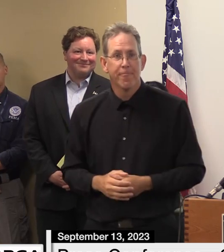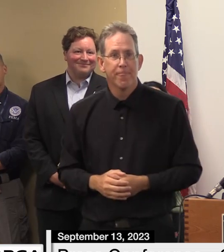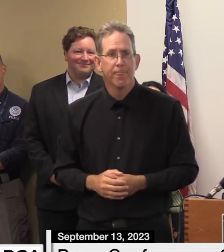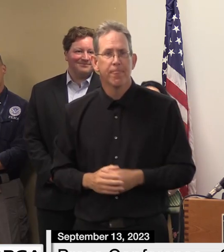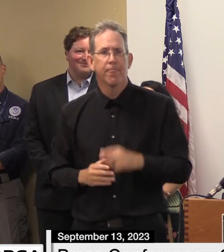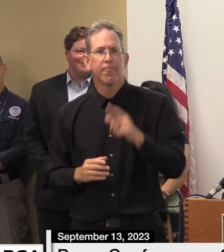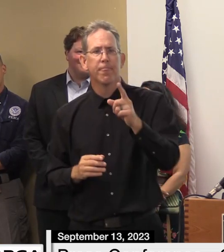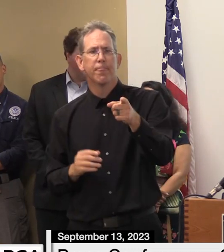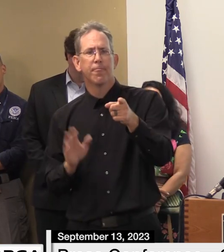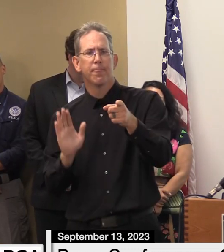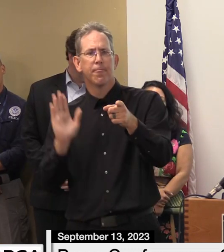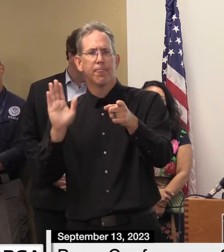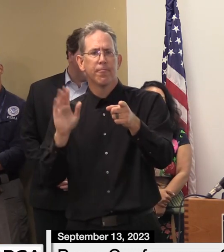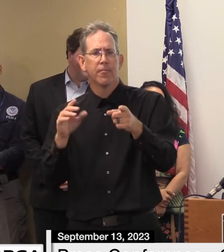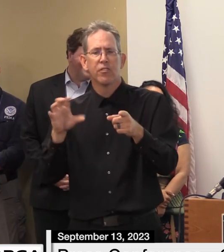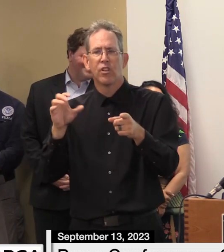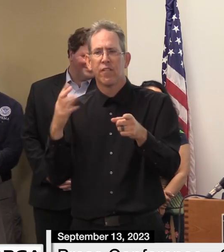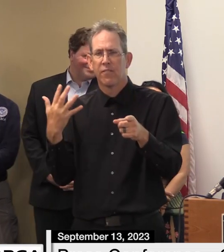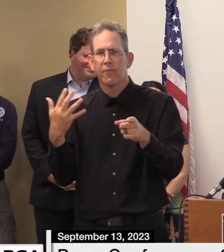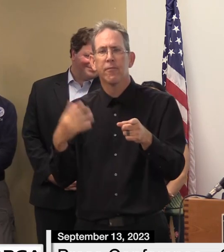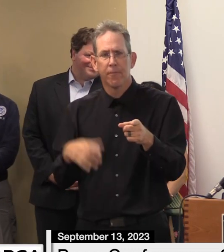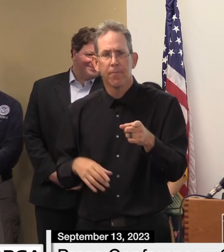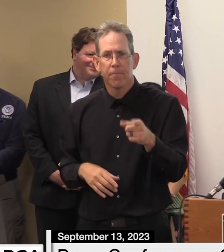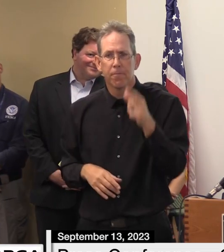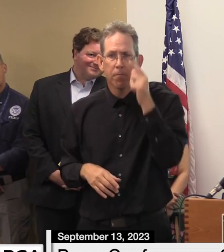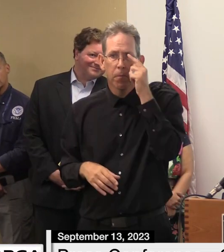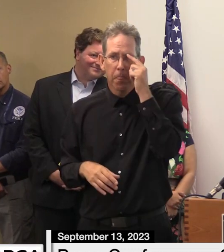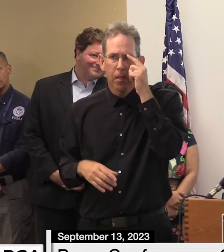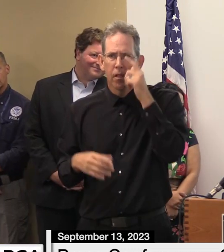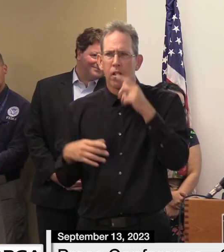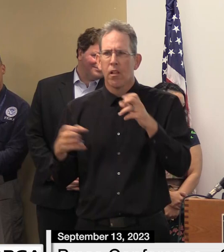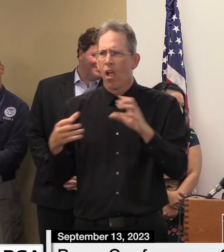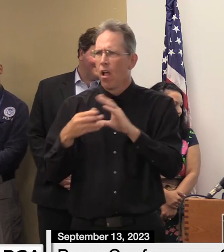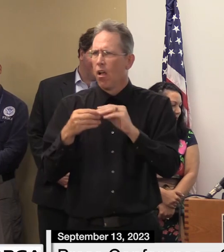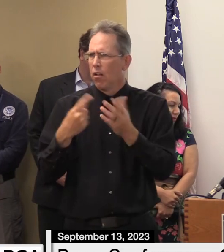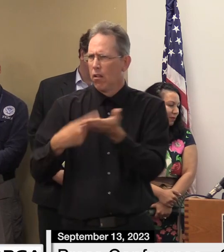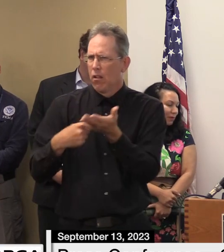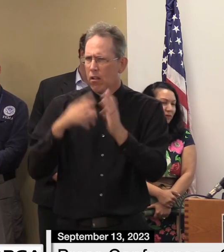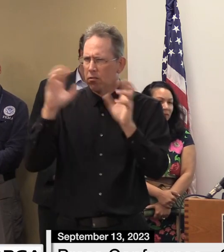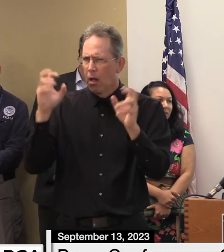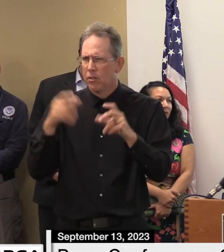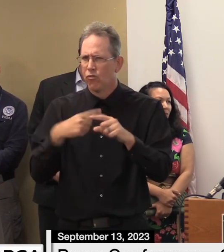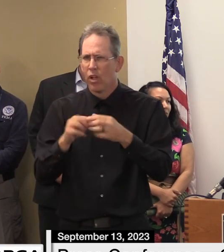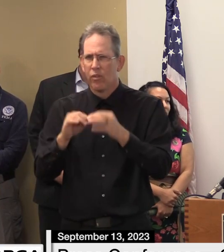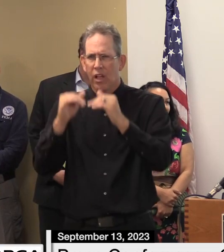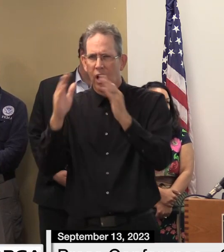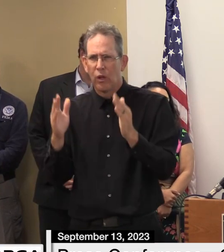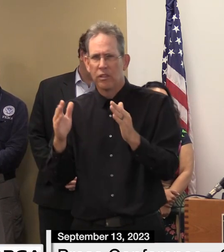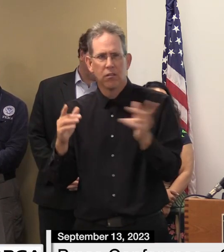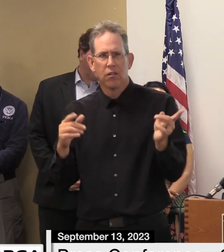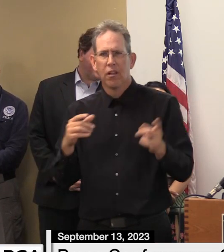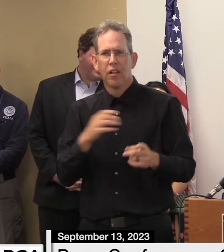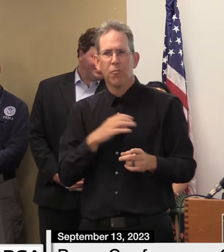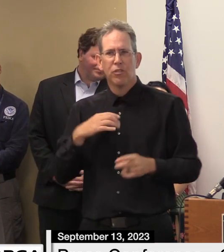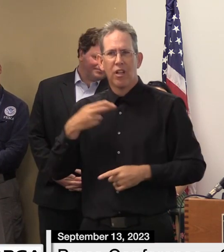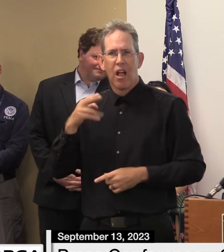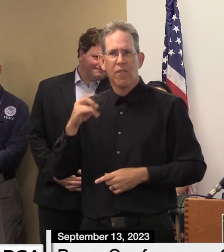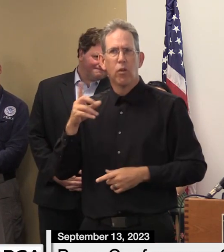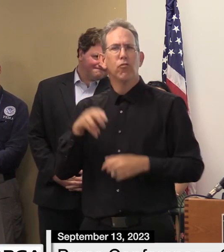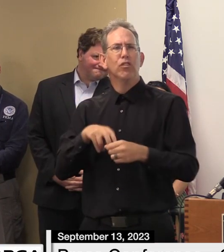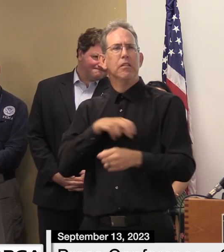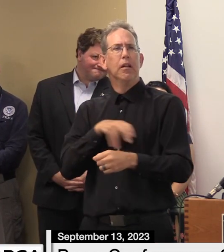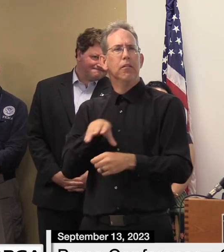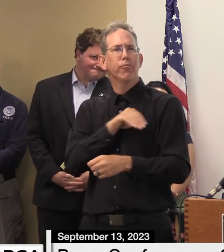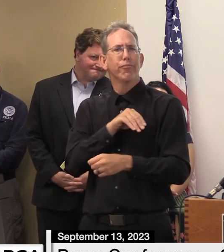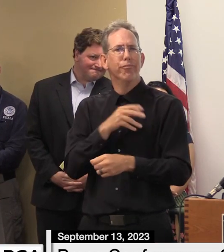questions? Yes, so housing has been obviously a pretty big topic here today, and we have Commissioner Hanford who will be stepping down at the end of September. So I guess, how could that possibly affect